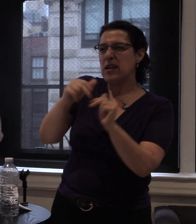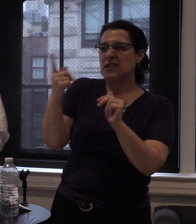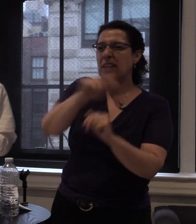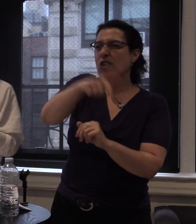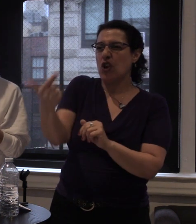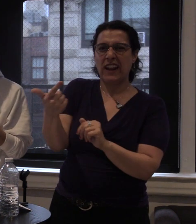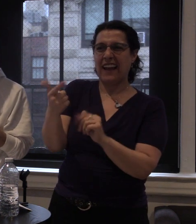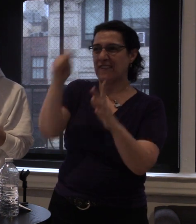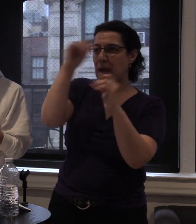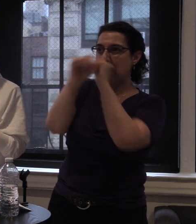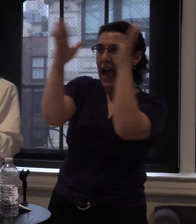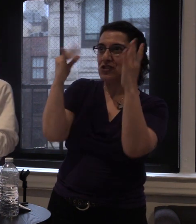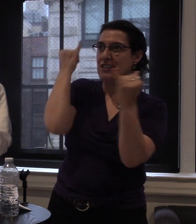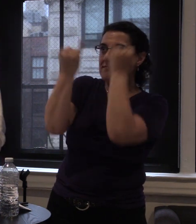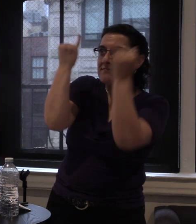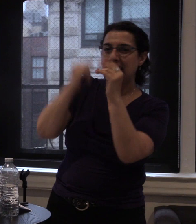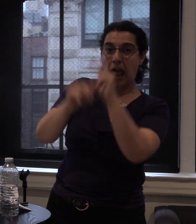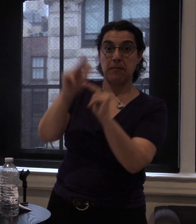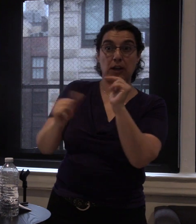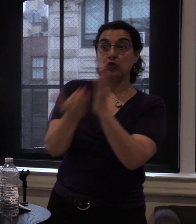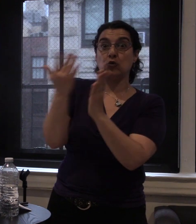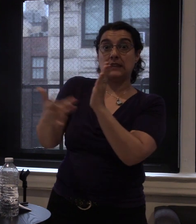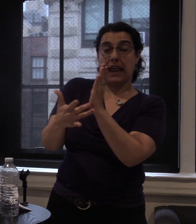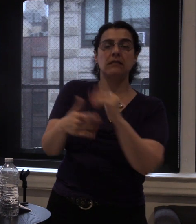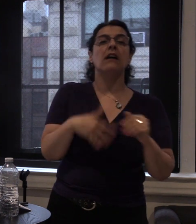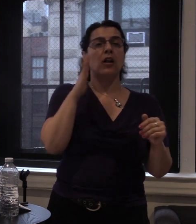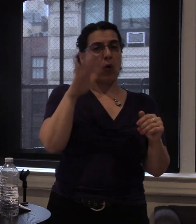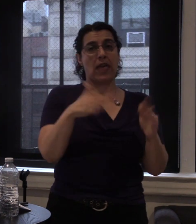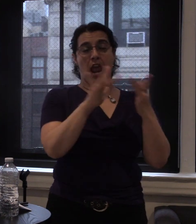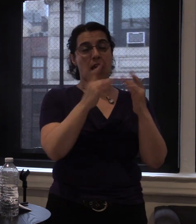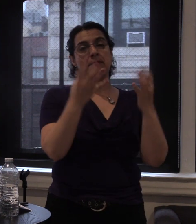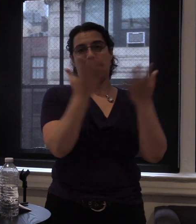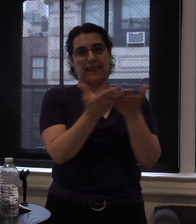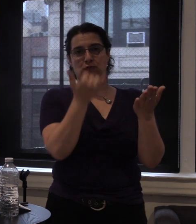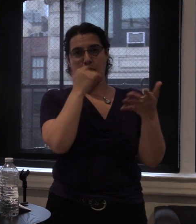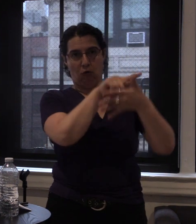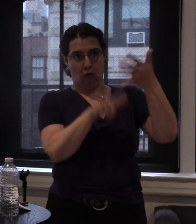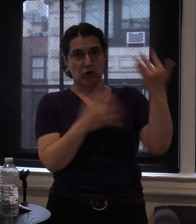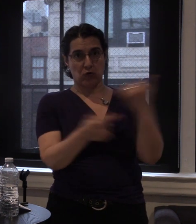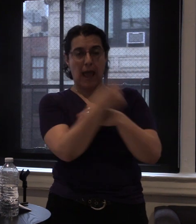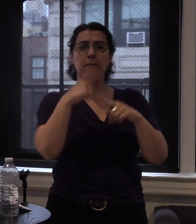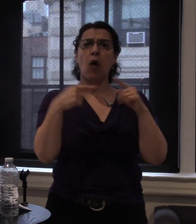to imagine and to build. So there's a lot of things wrong with the internet today, but I think we